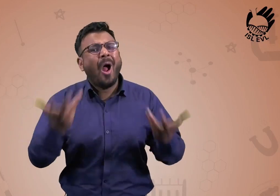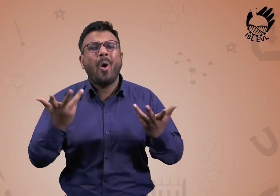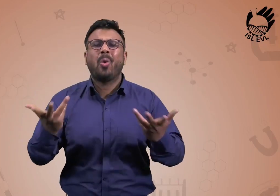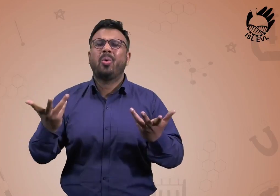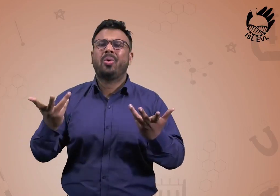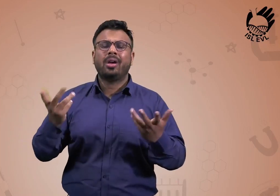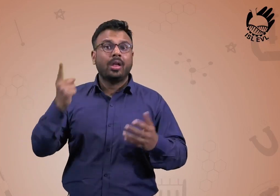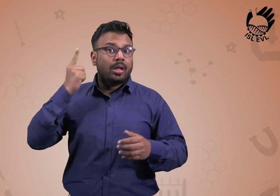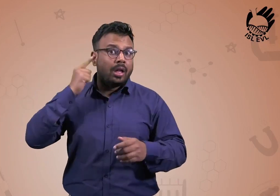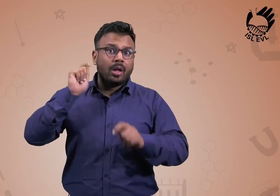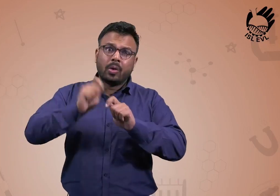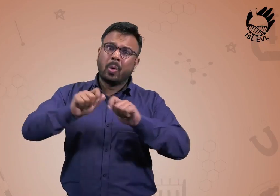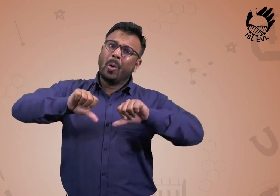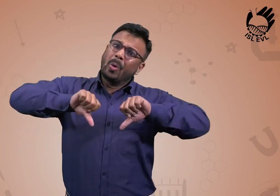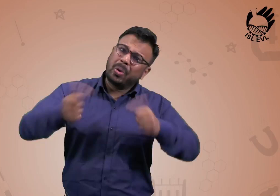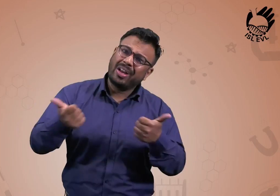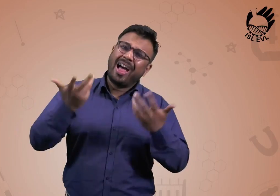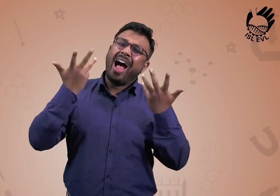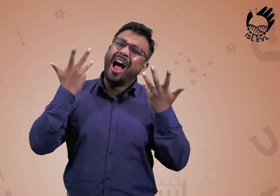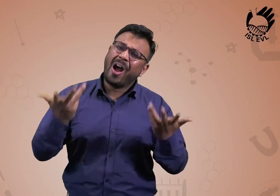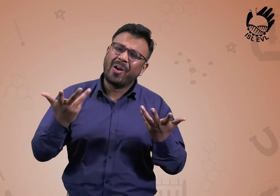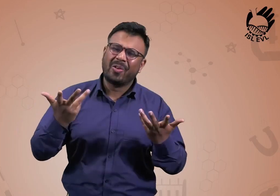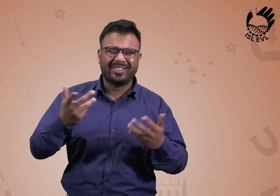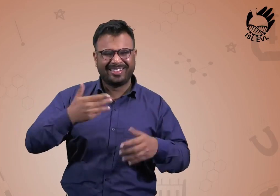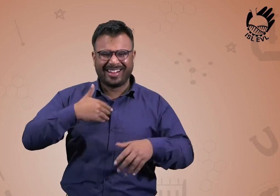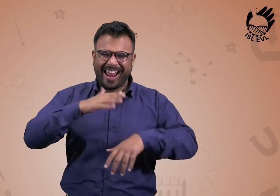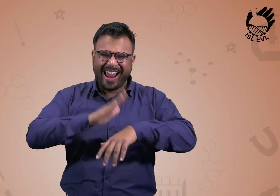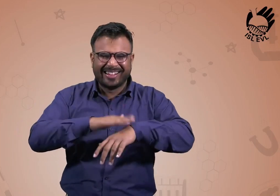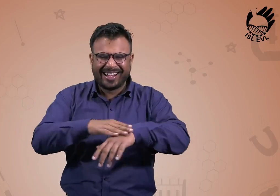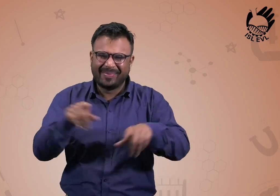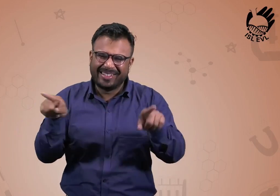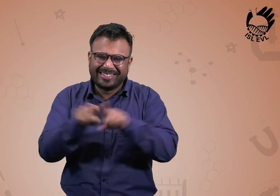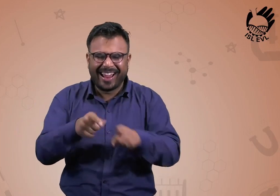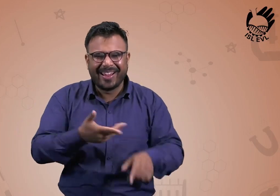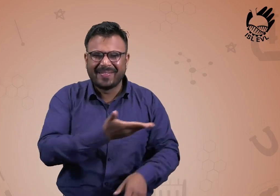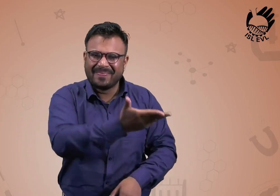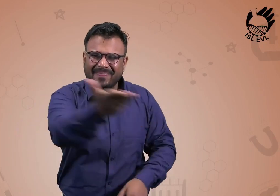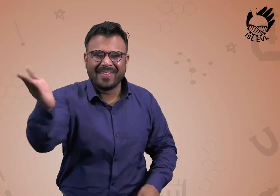Hello, what is the topic today? How do we hear?